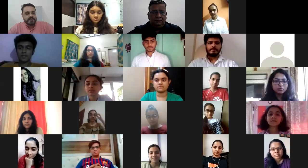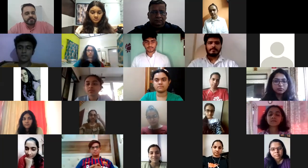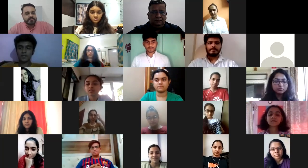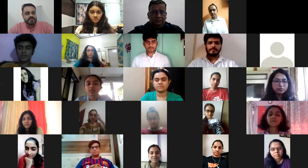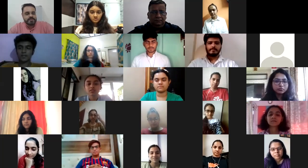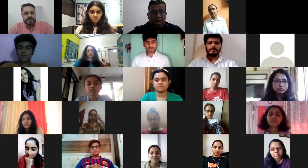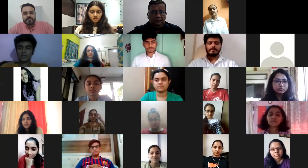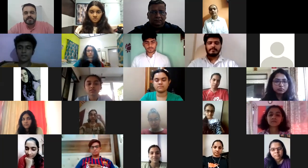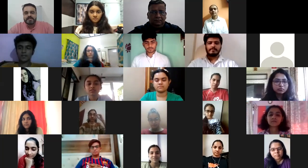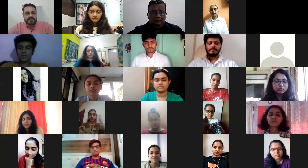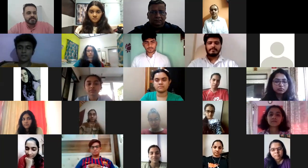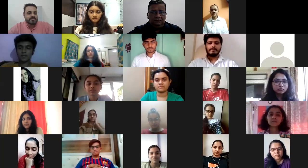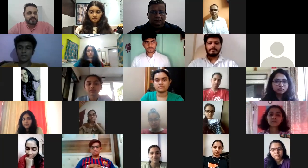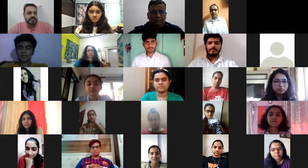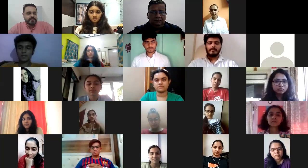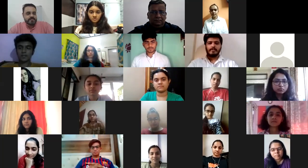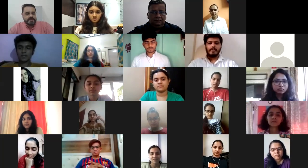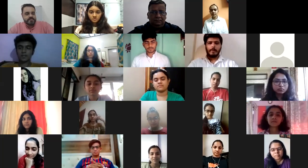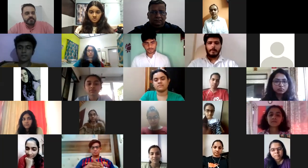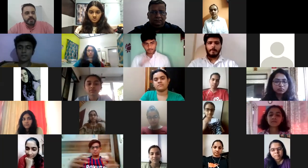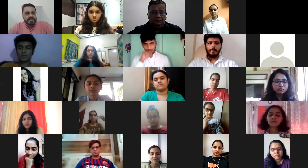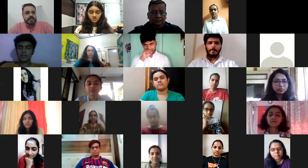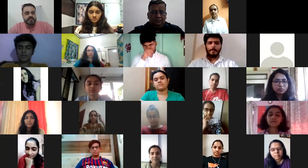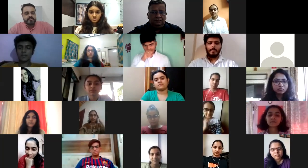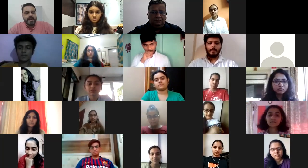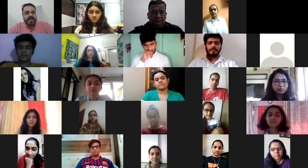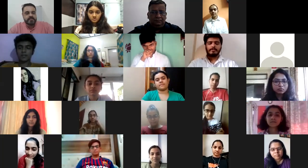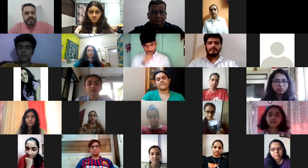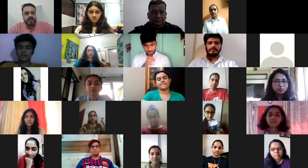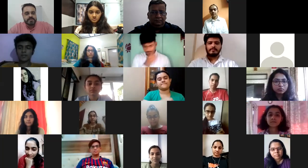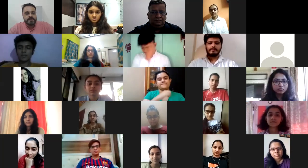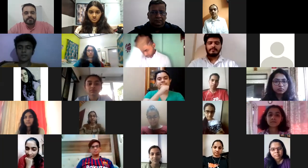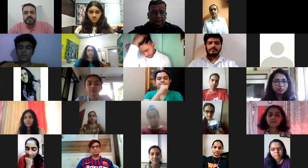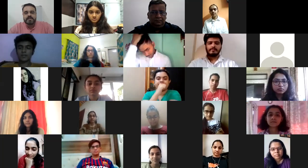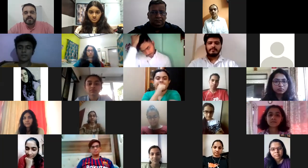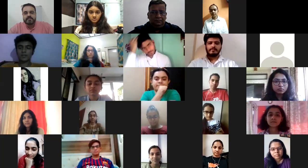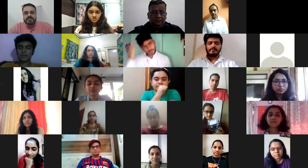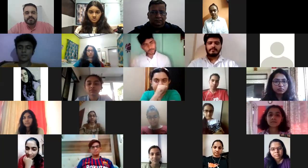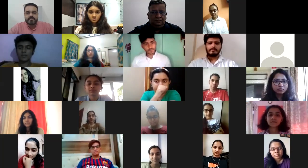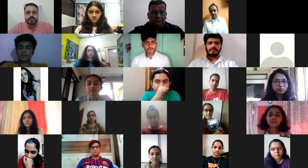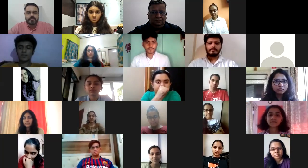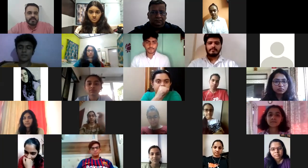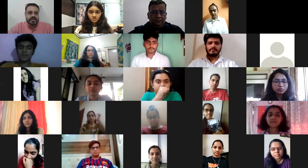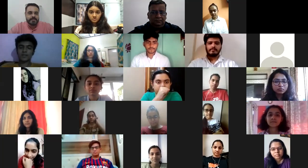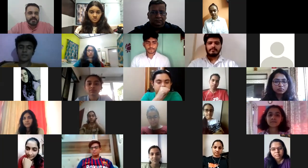this workshop today. So if possible, if the bandwidth allows, I request everyone to put on the camera.